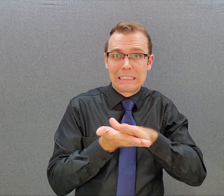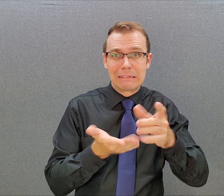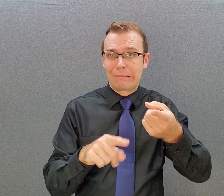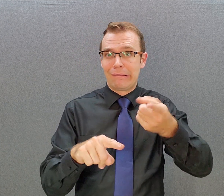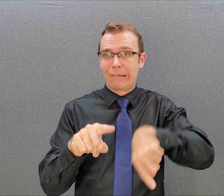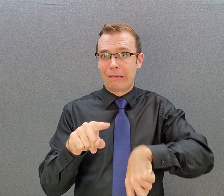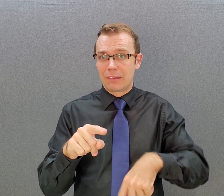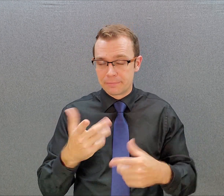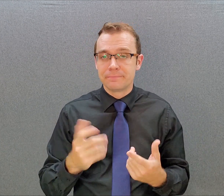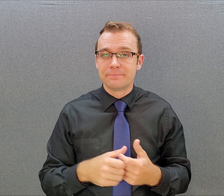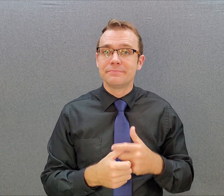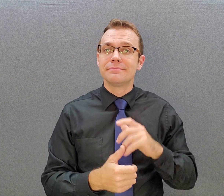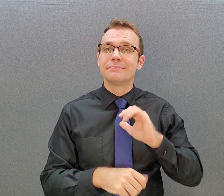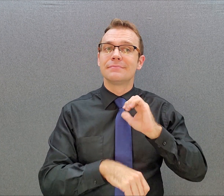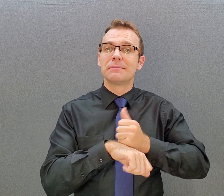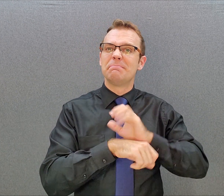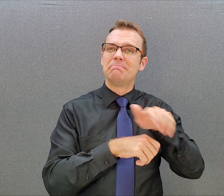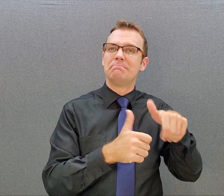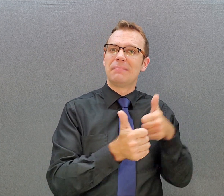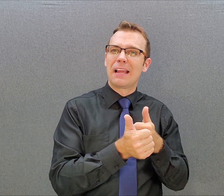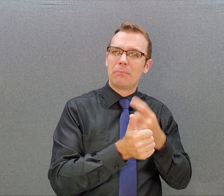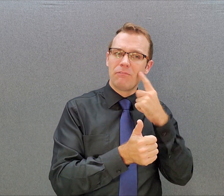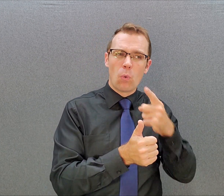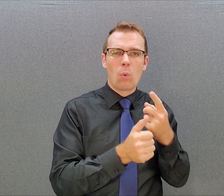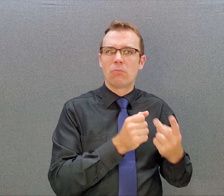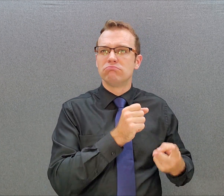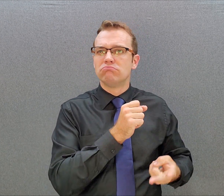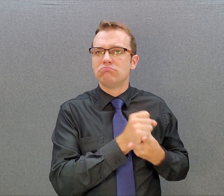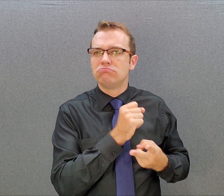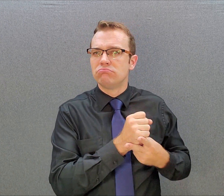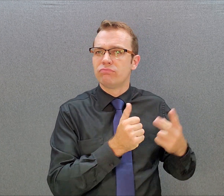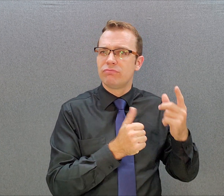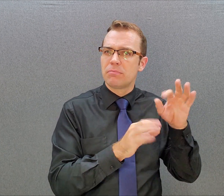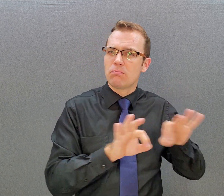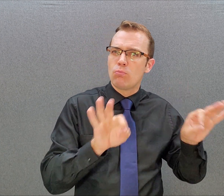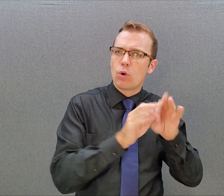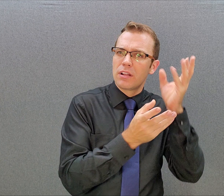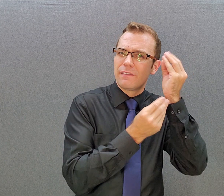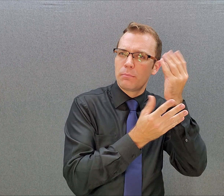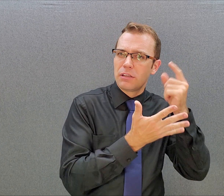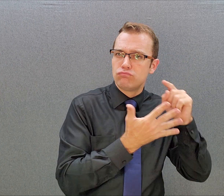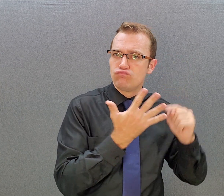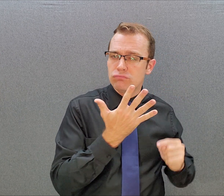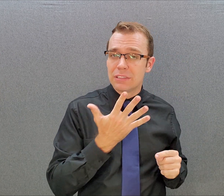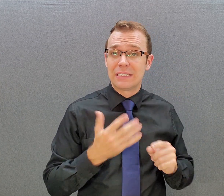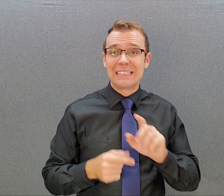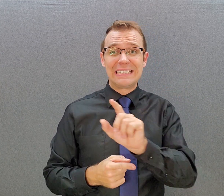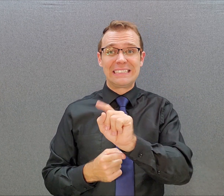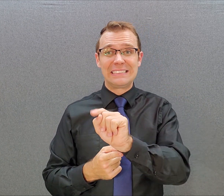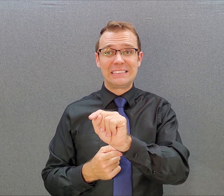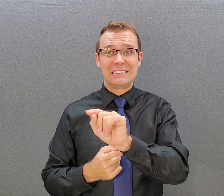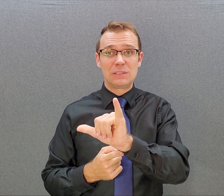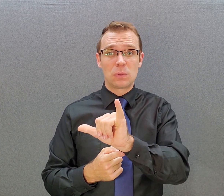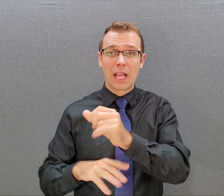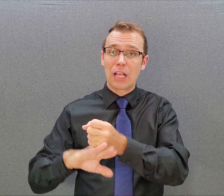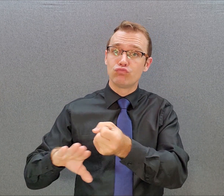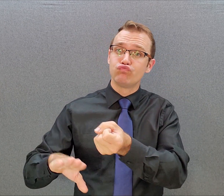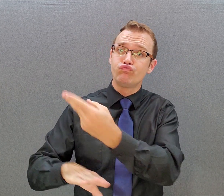power. Create a backup system for important data and store it in your kit. Do not get rid of your TTY